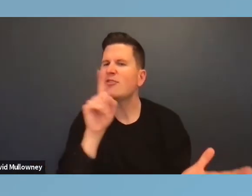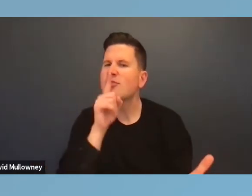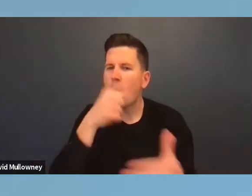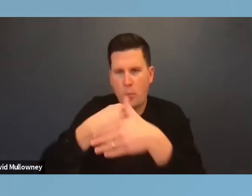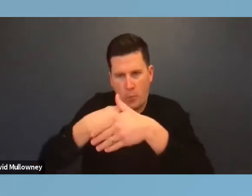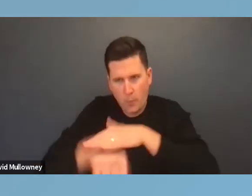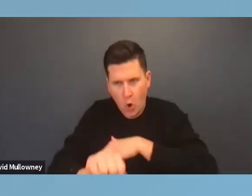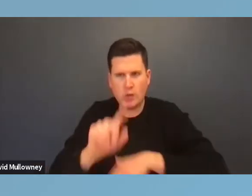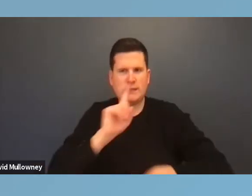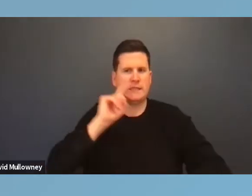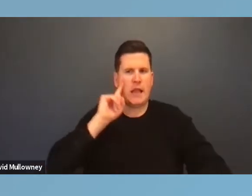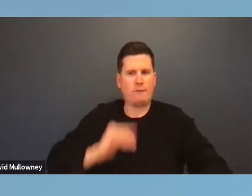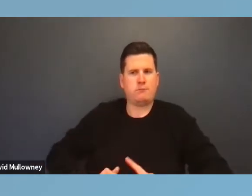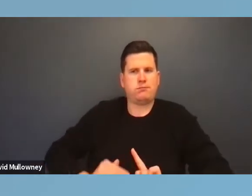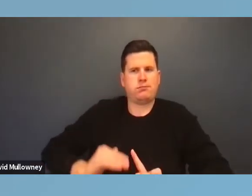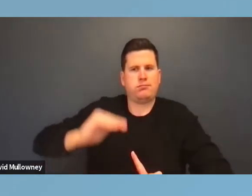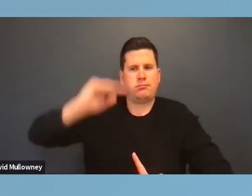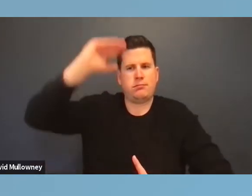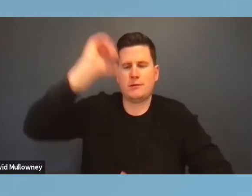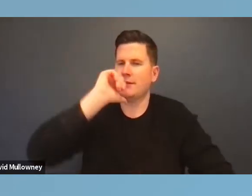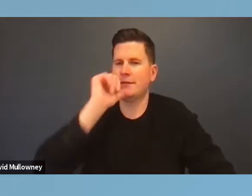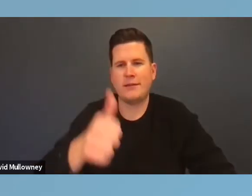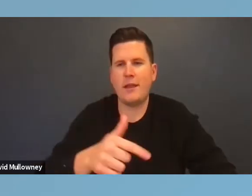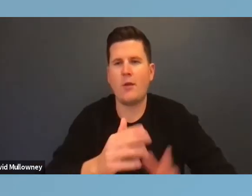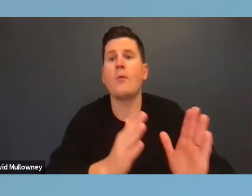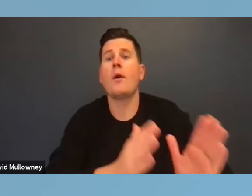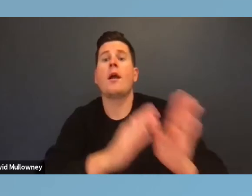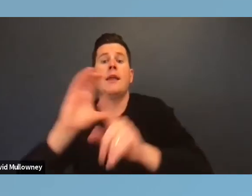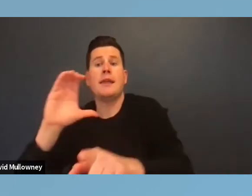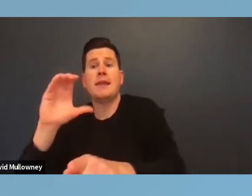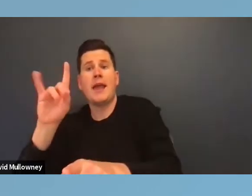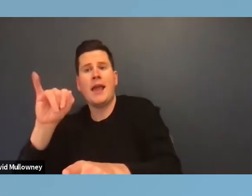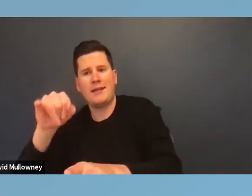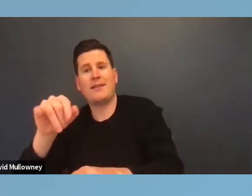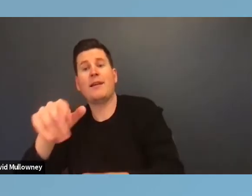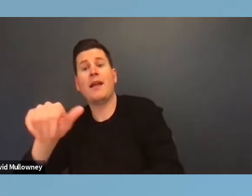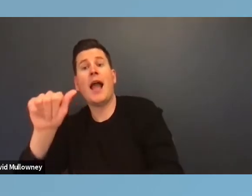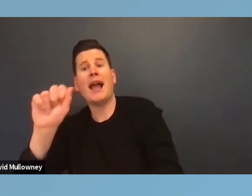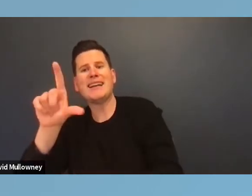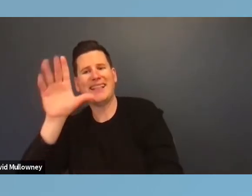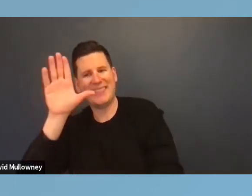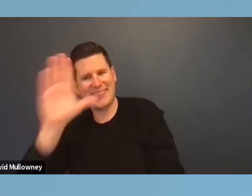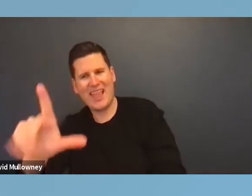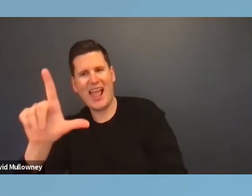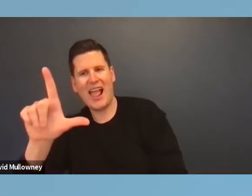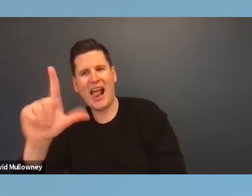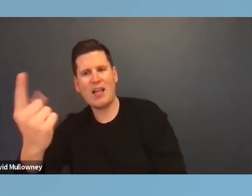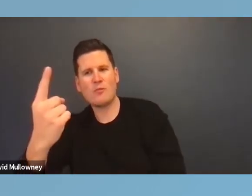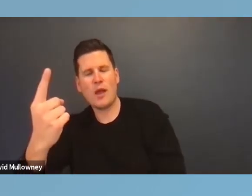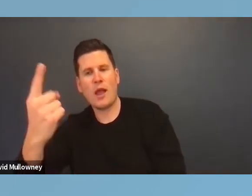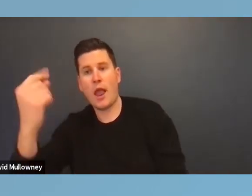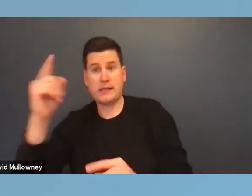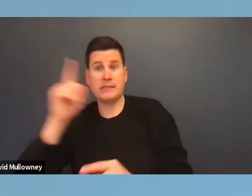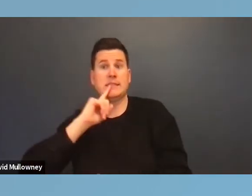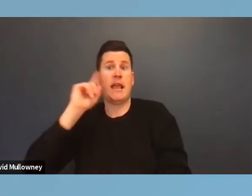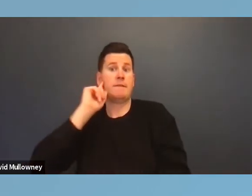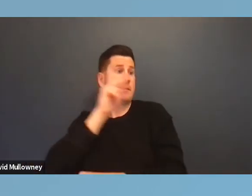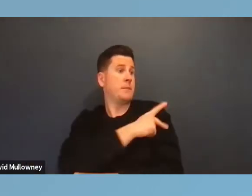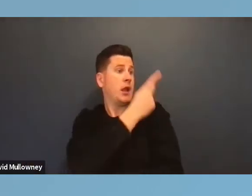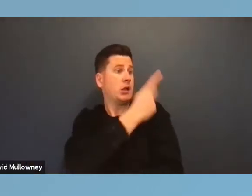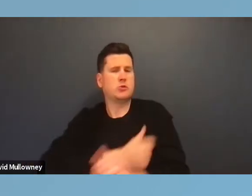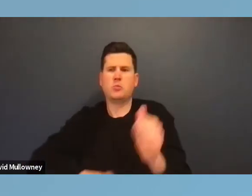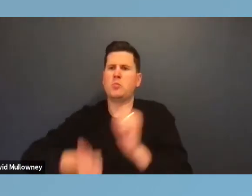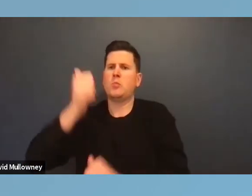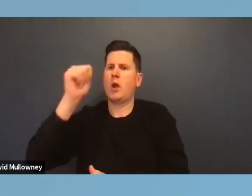10 years. It's not as if they were born deaf and used the language all the time. A